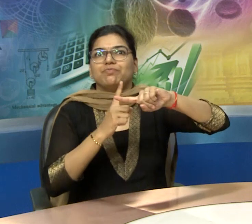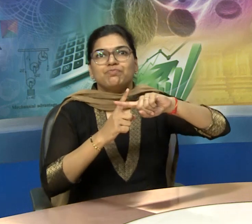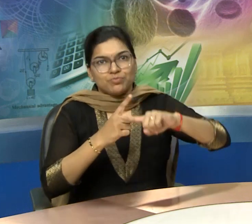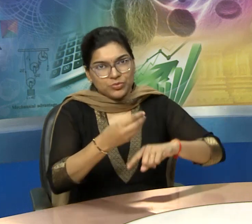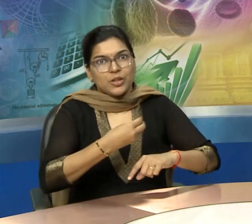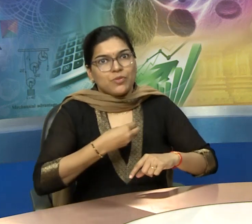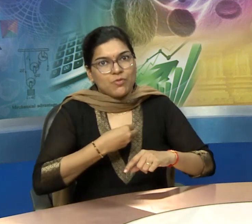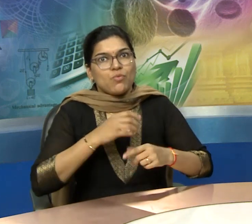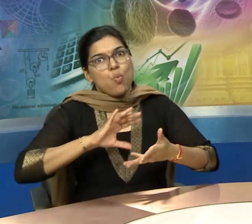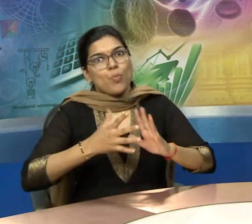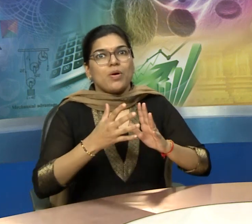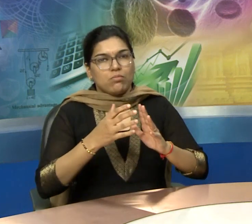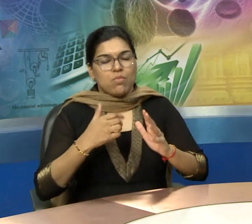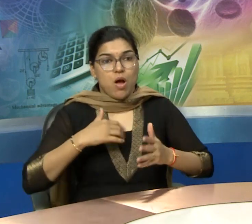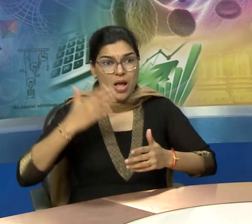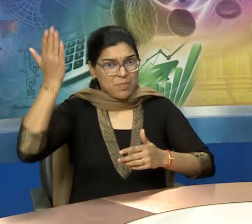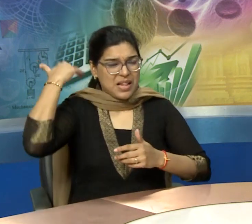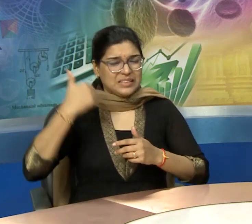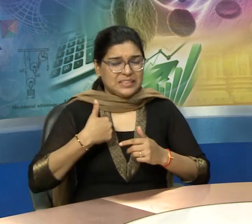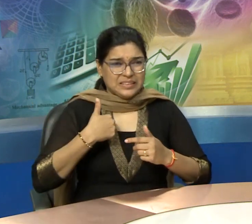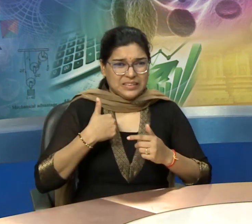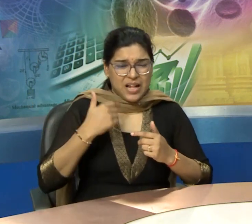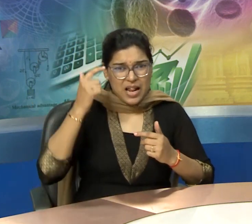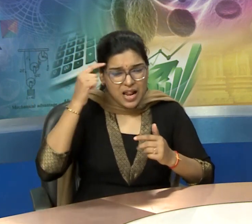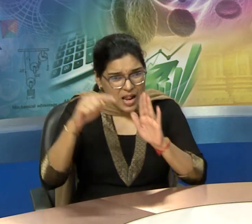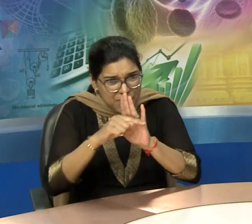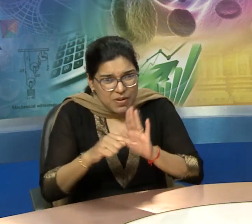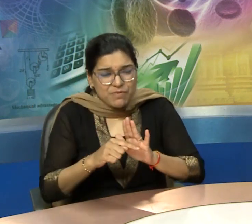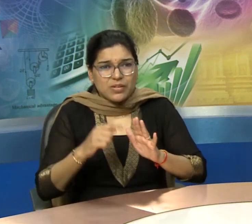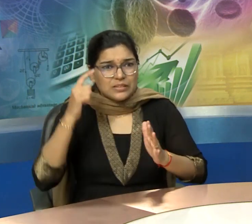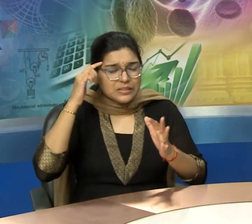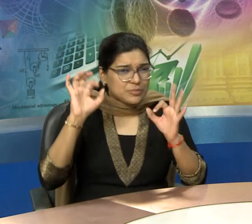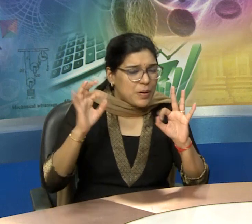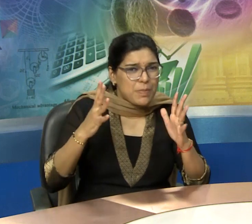of libraries play an active role in encouraging the